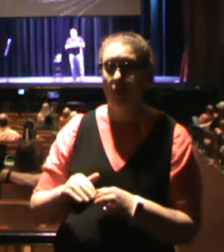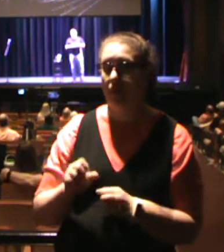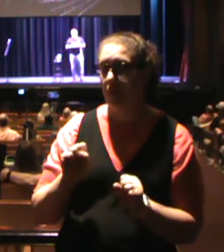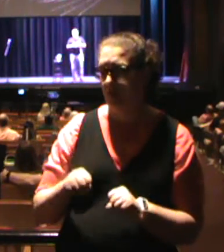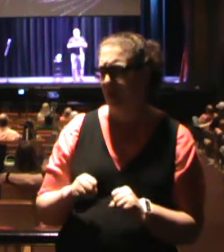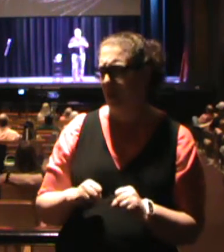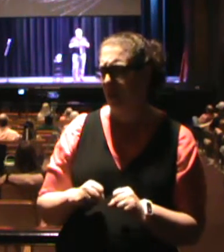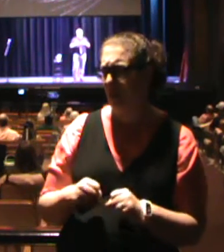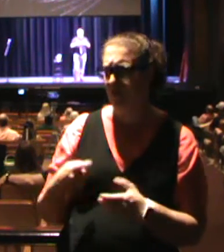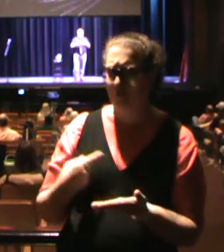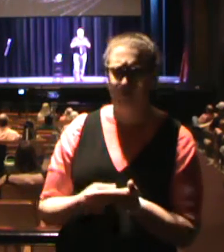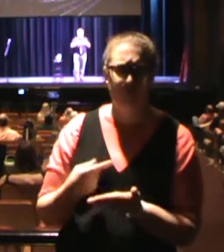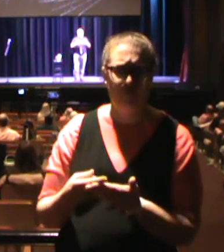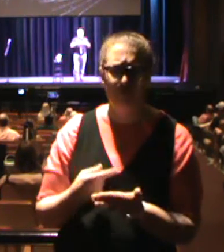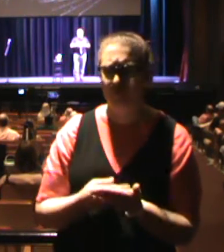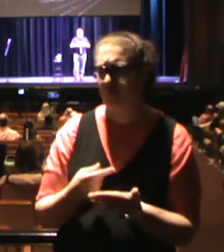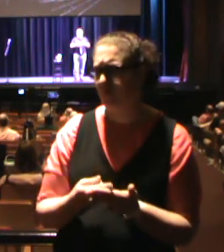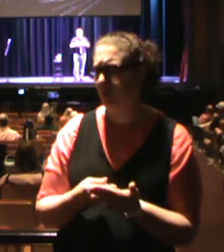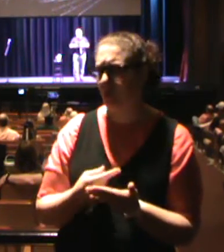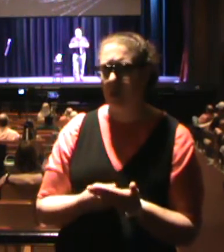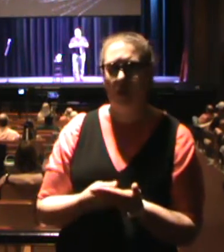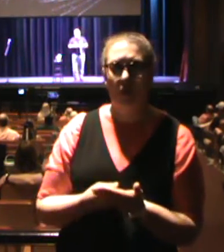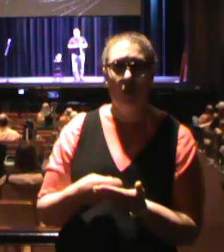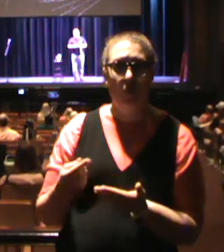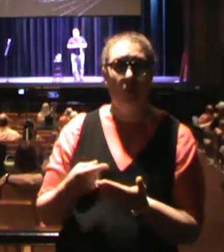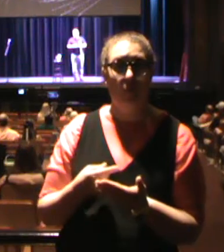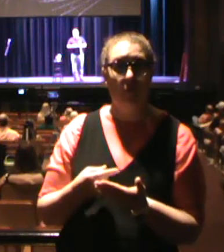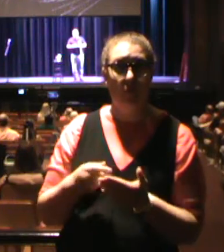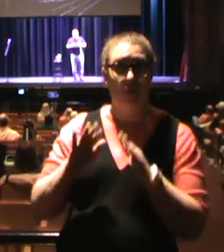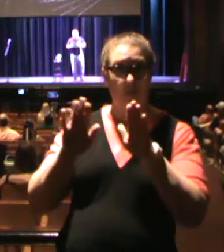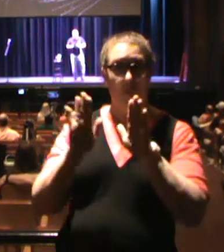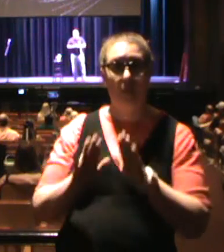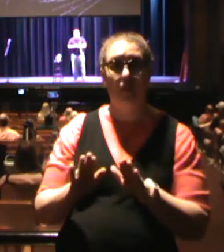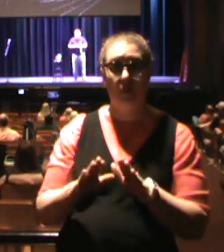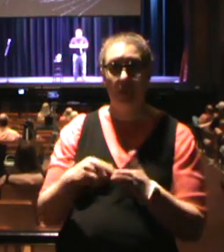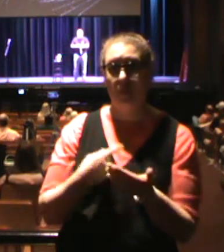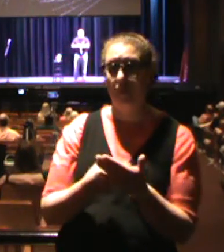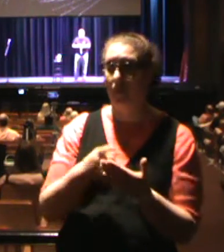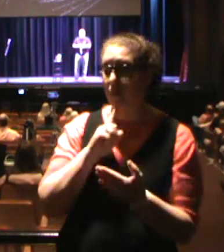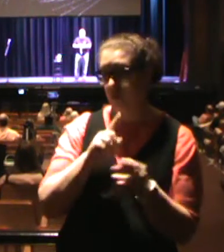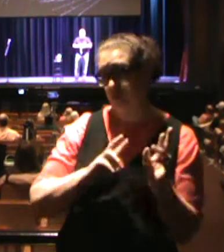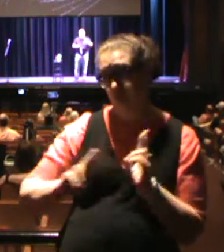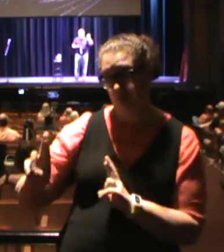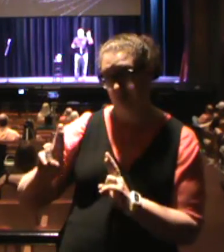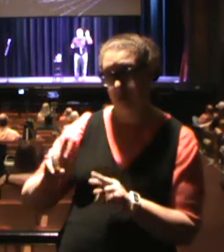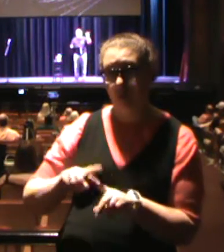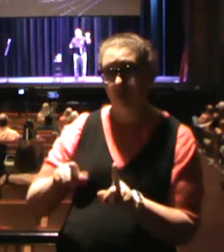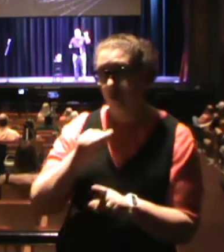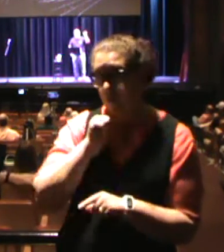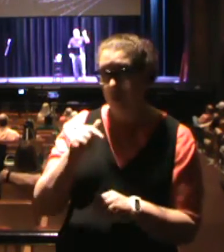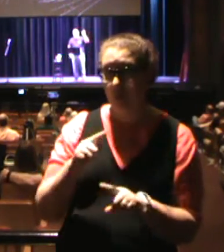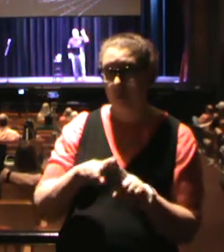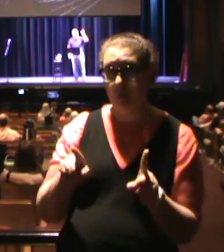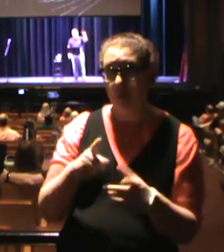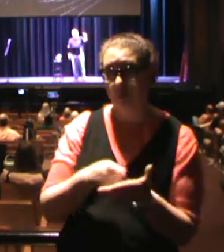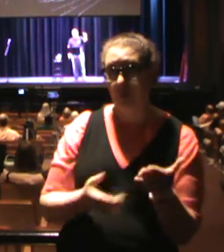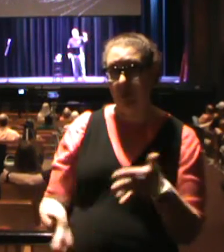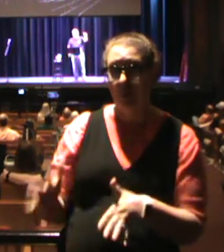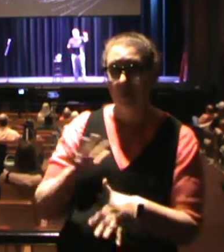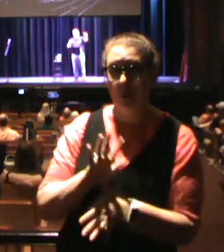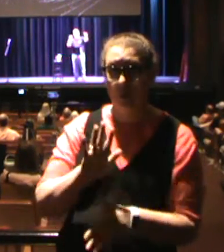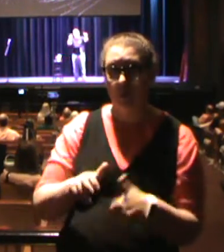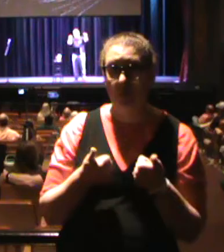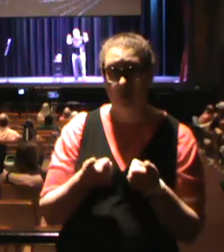or not the Sabbath is something that you should uphold today or not. But the point of the matter is, what are you prioritizing in your